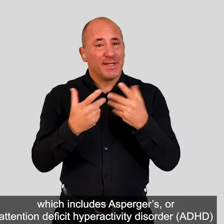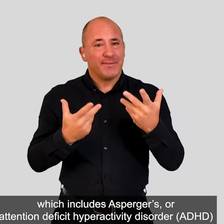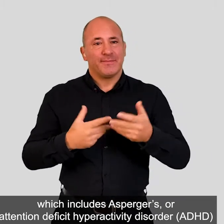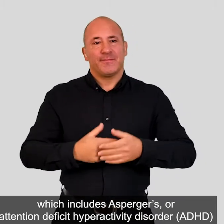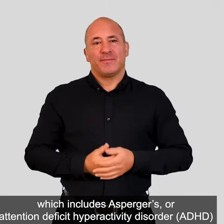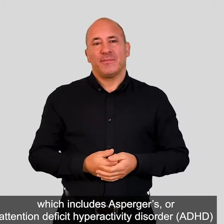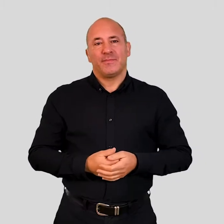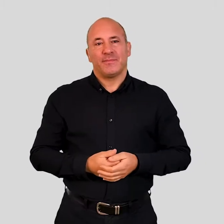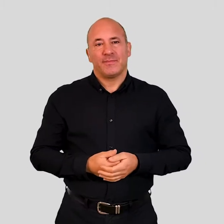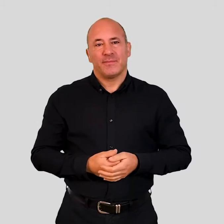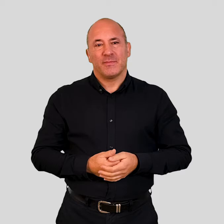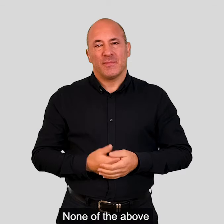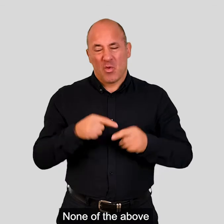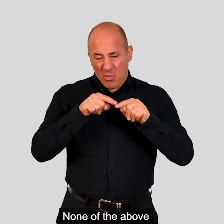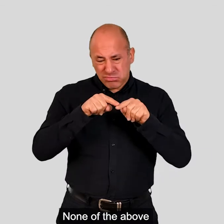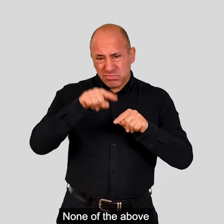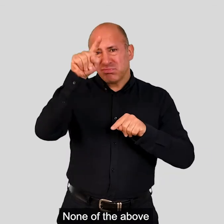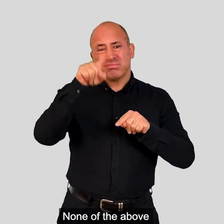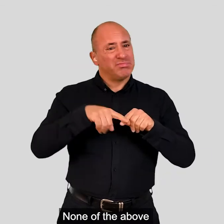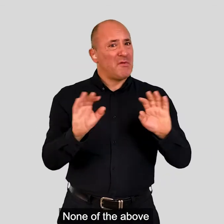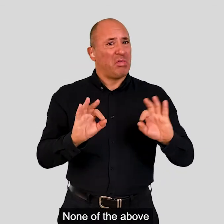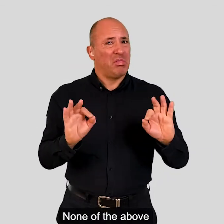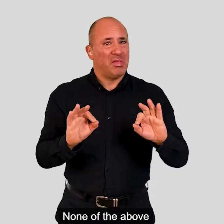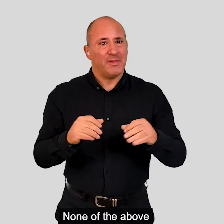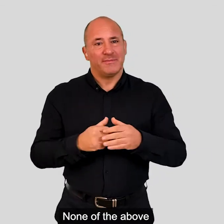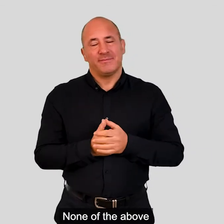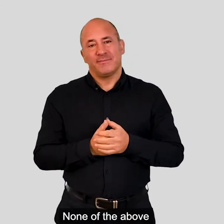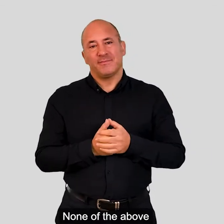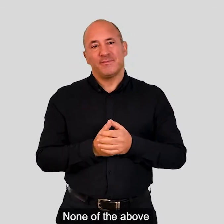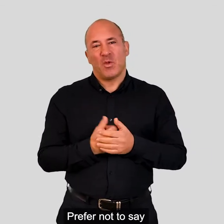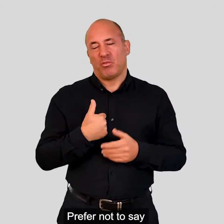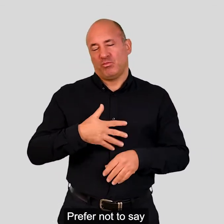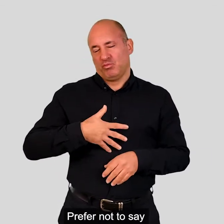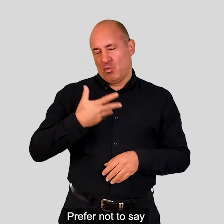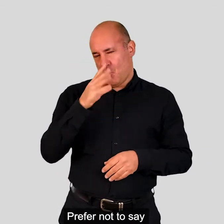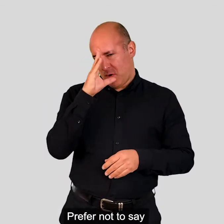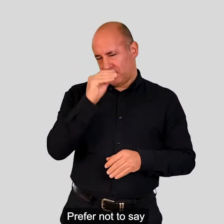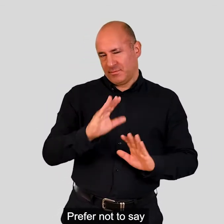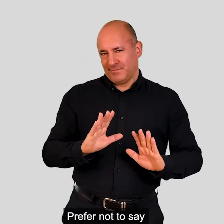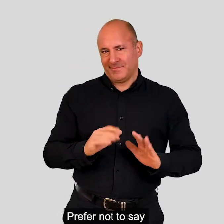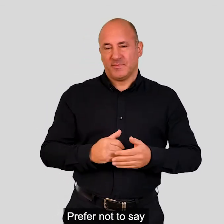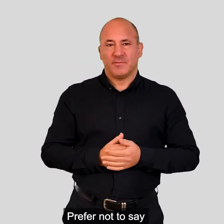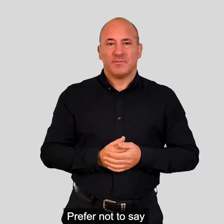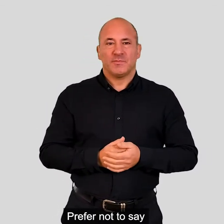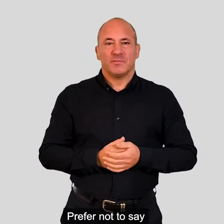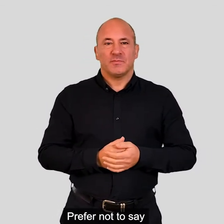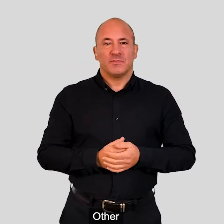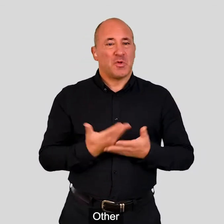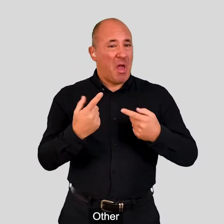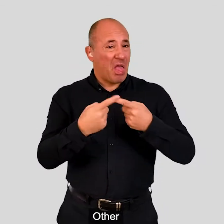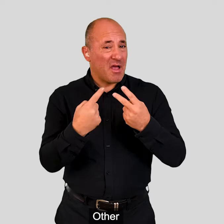ADHD. None of the above. Prefer not to say. Other.